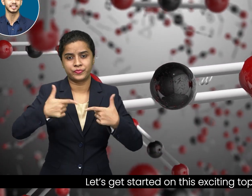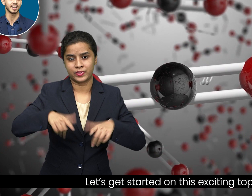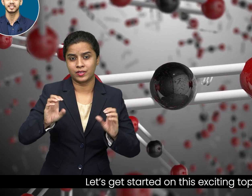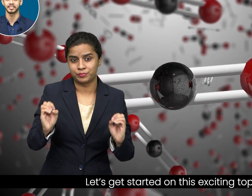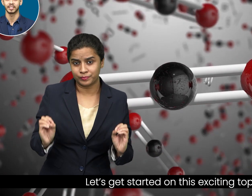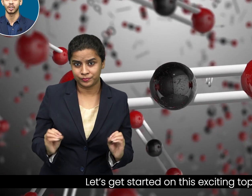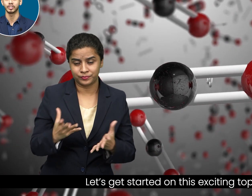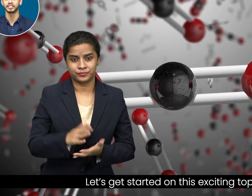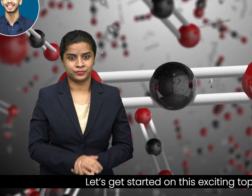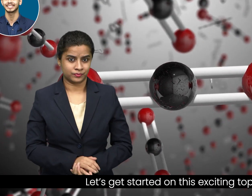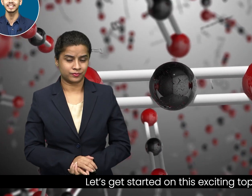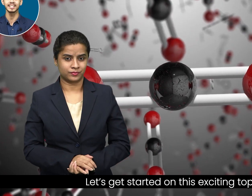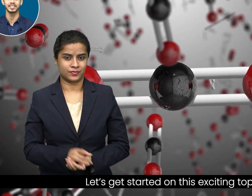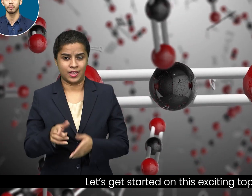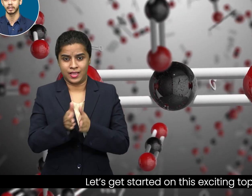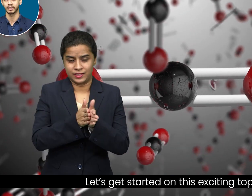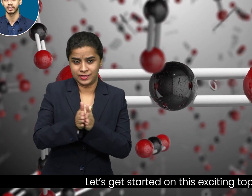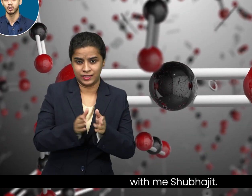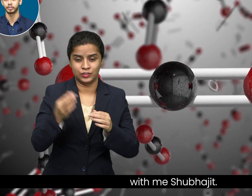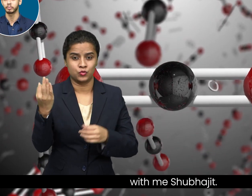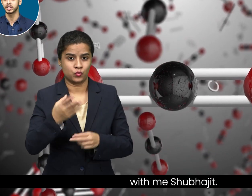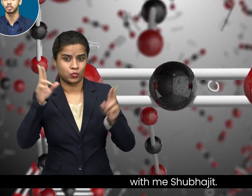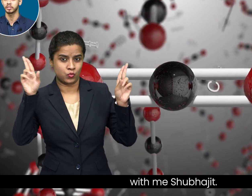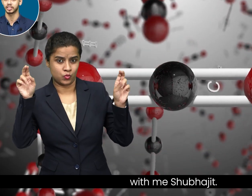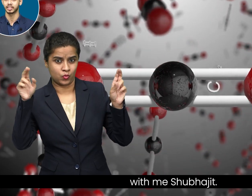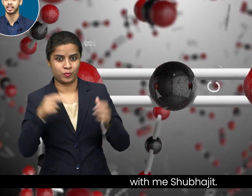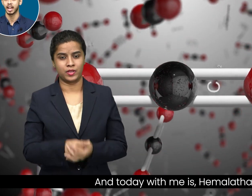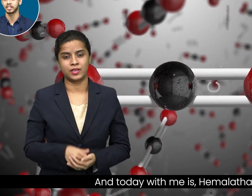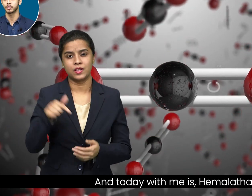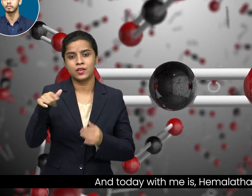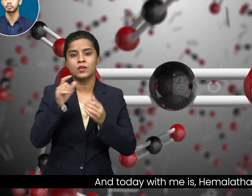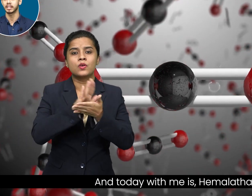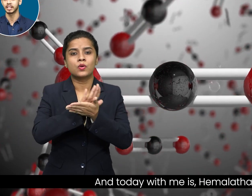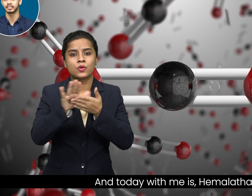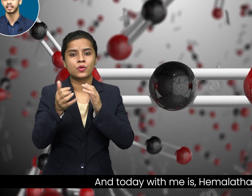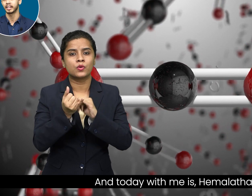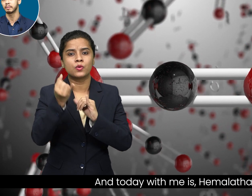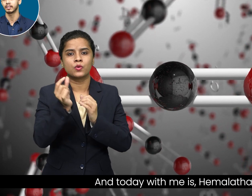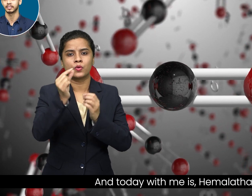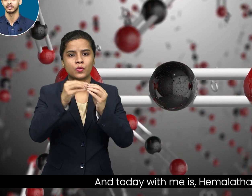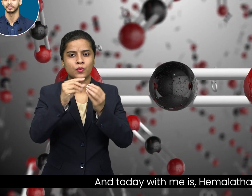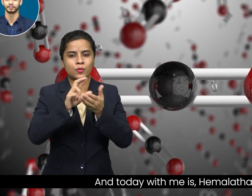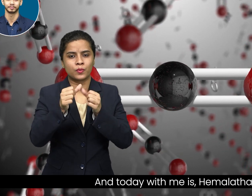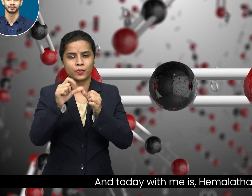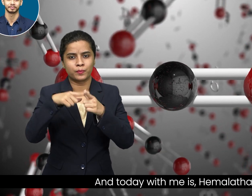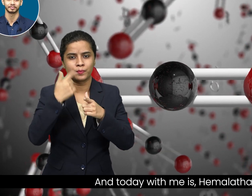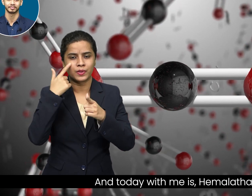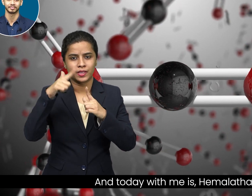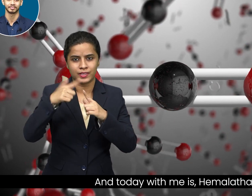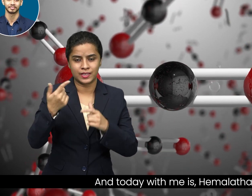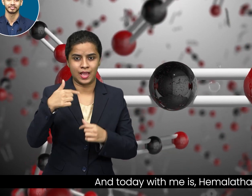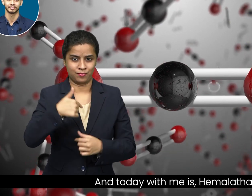Let's get started on this exciting topic with me, Shubhajit, and today with me is Hemalata.